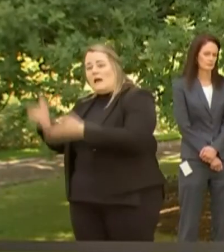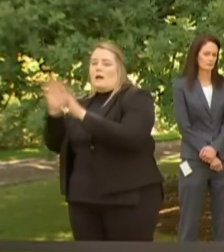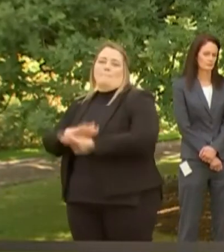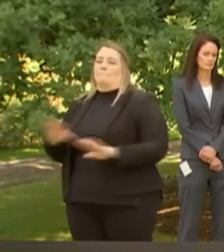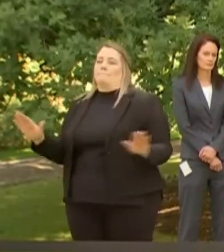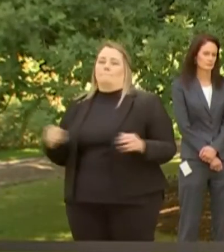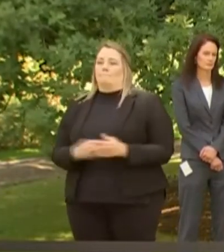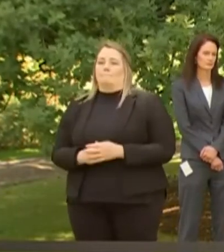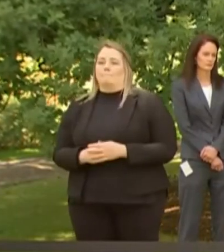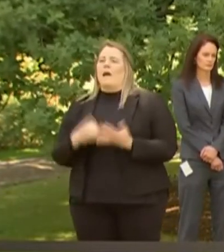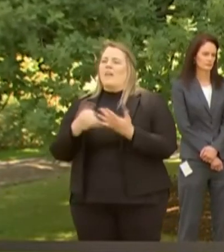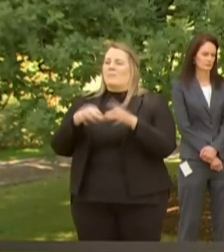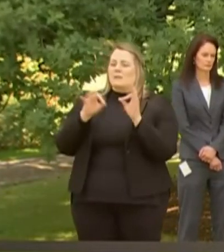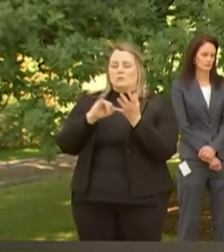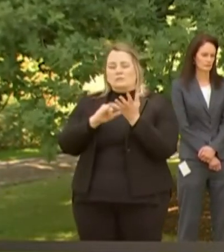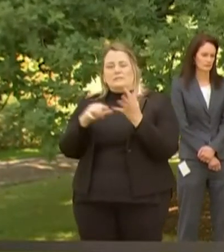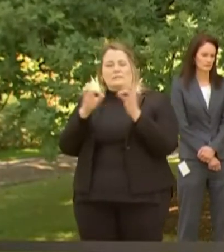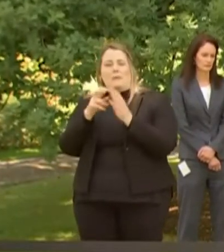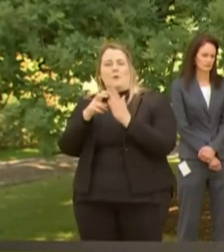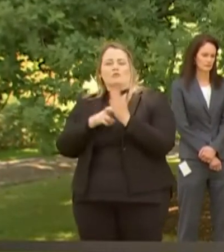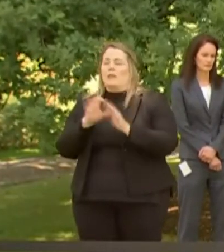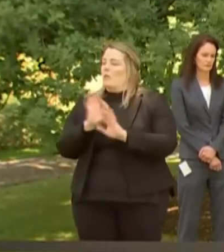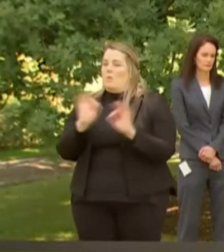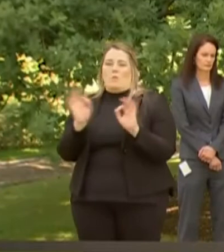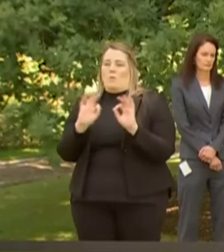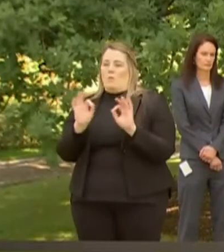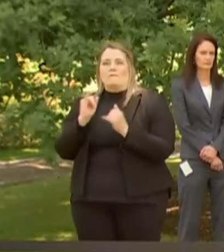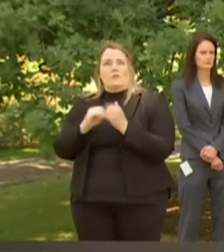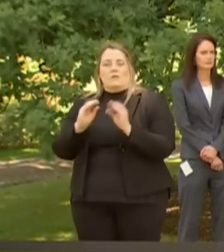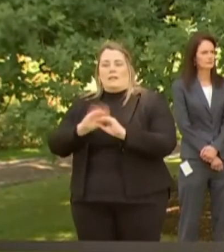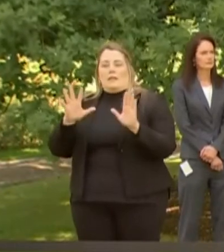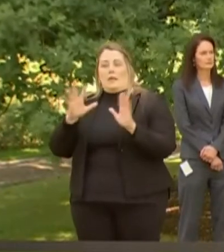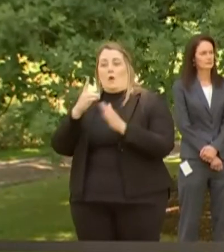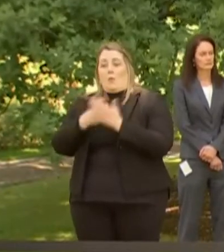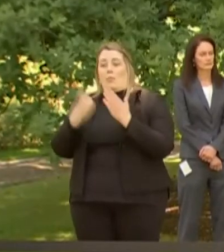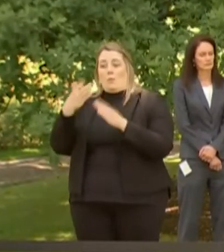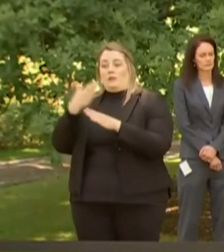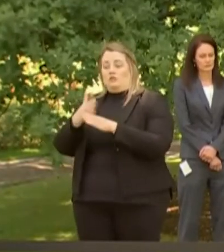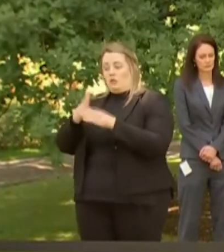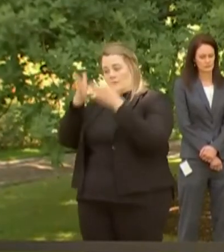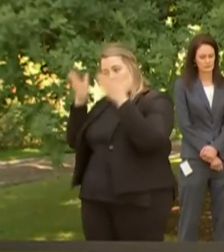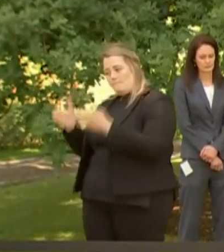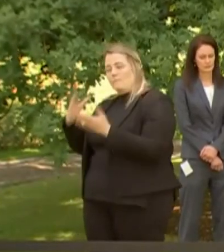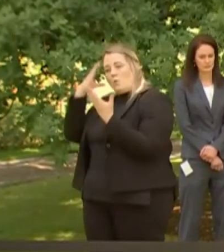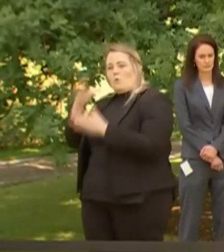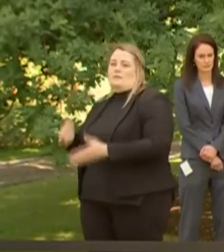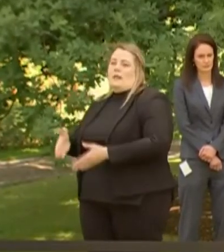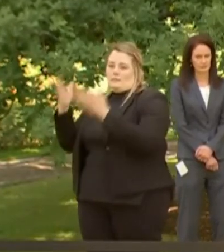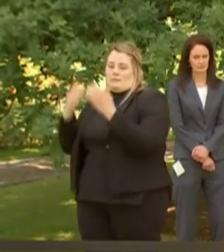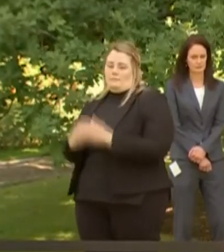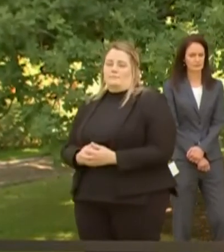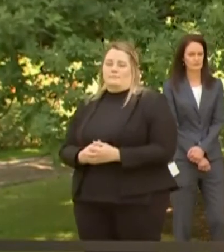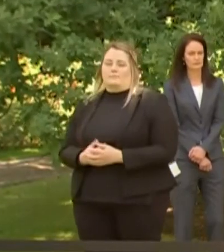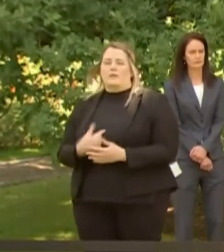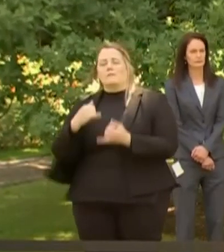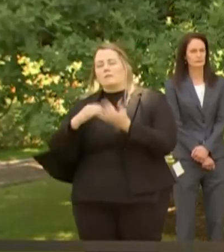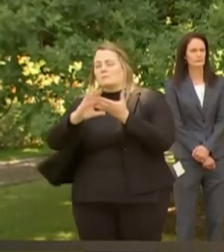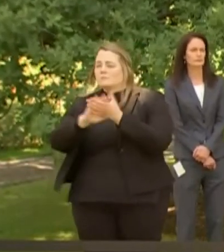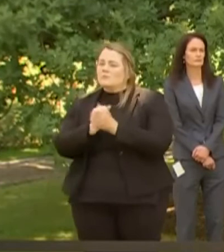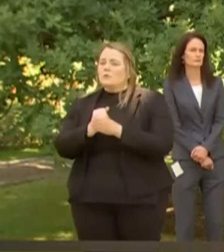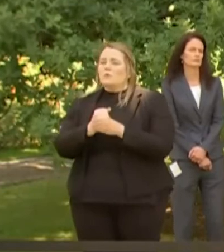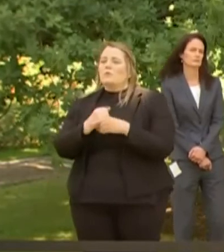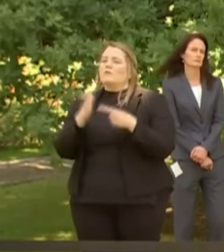subcontracts. It's all direct and obvious and clear. And I'm very grateful to Chief Commissioner Patton for working so